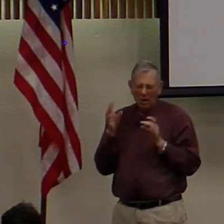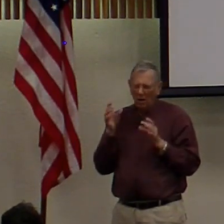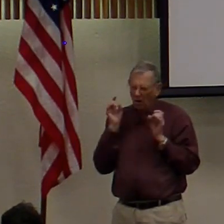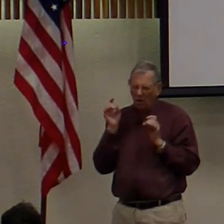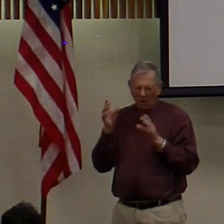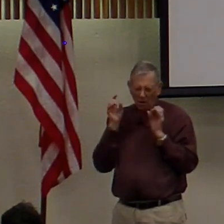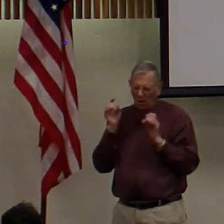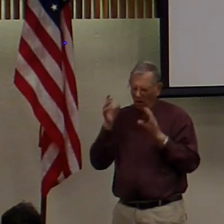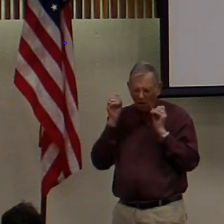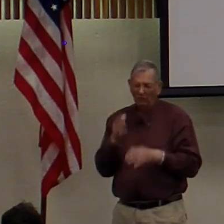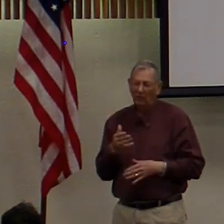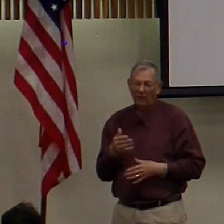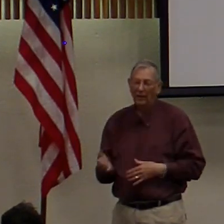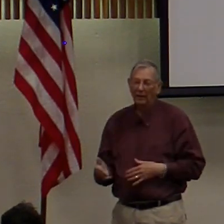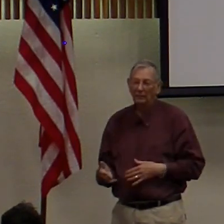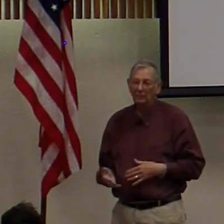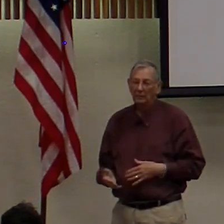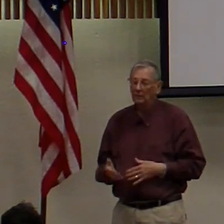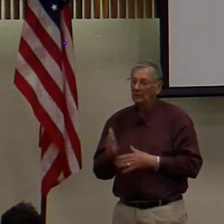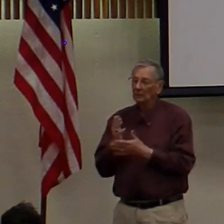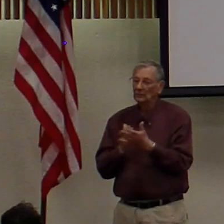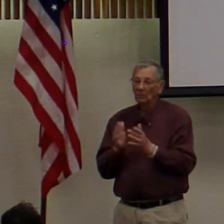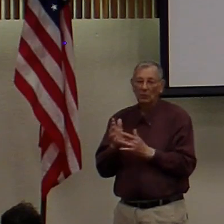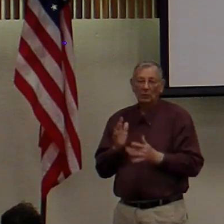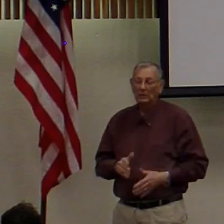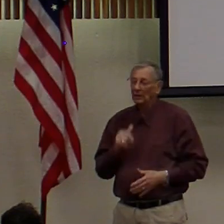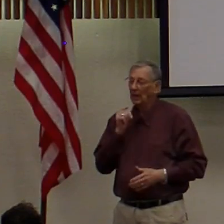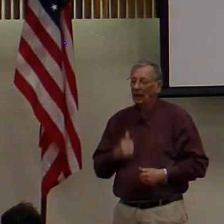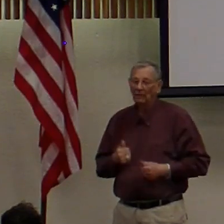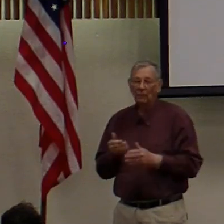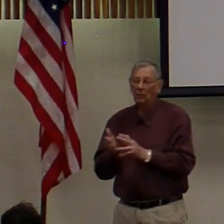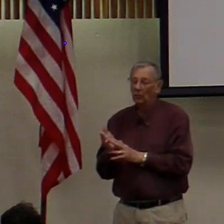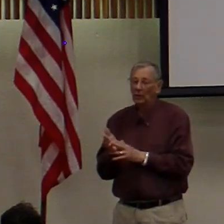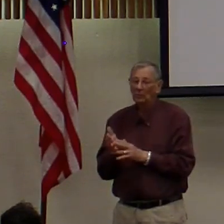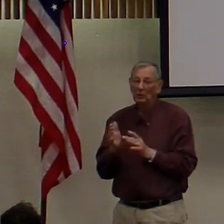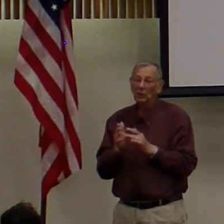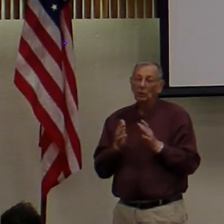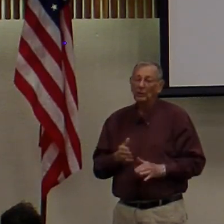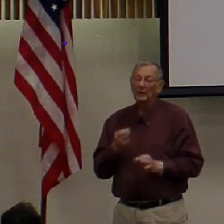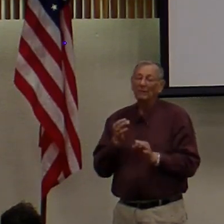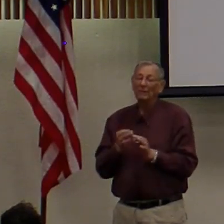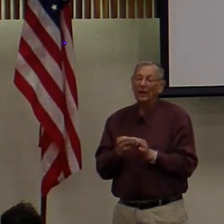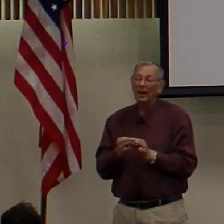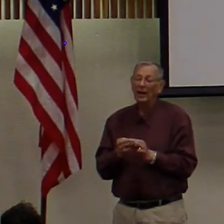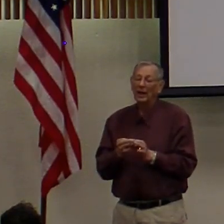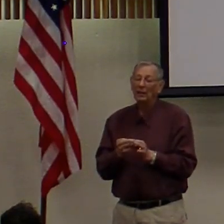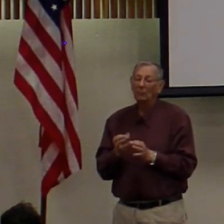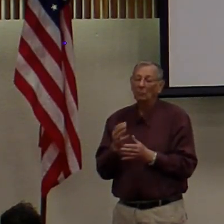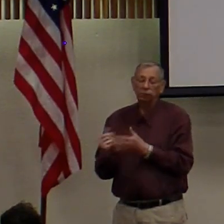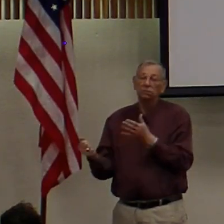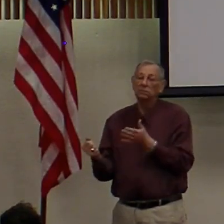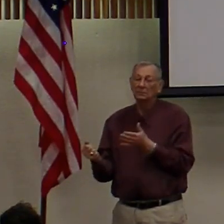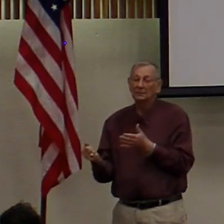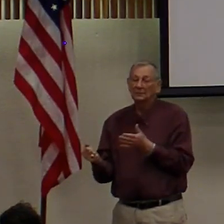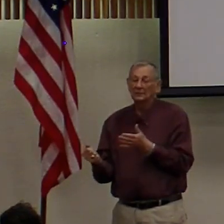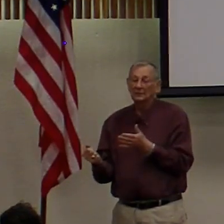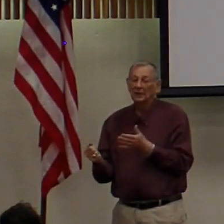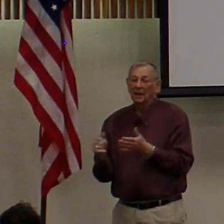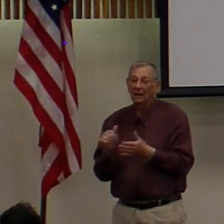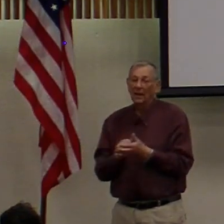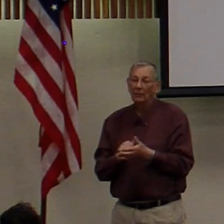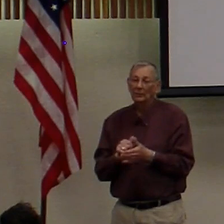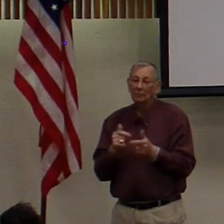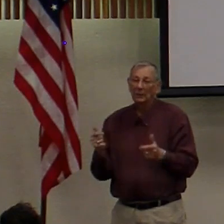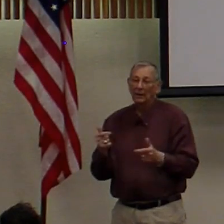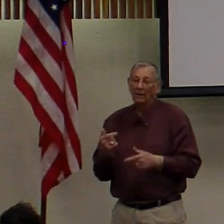endure. Some of them didn't make it through, some of them did, but the Christian faith lived on. And of course, that was the big